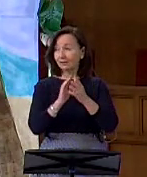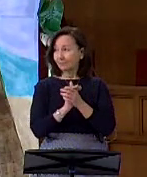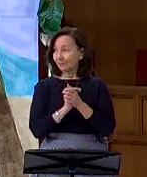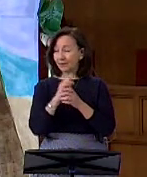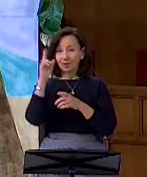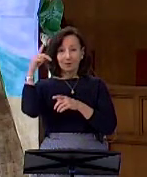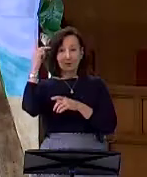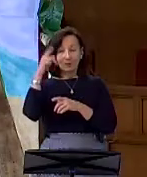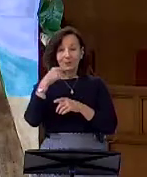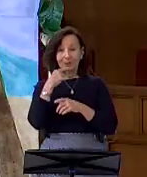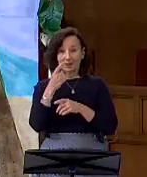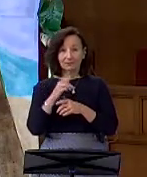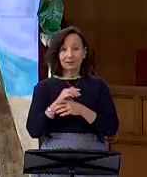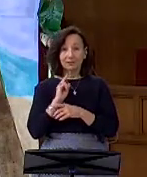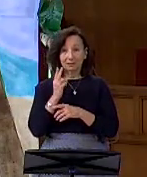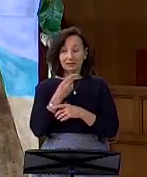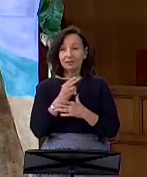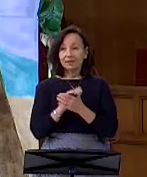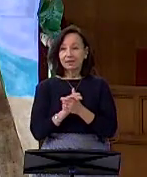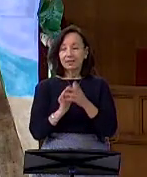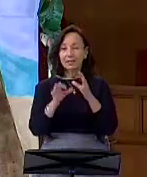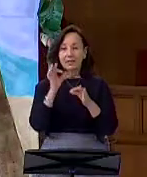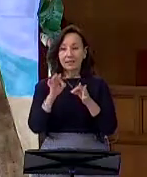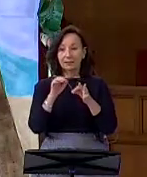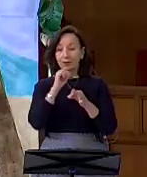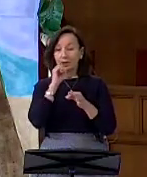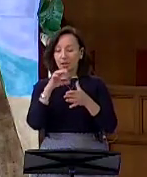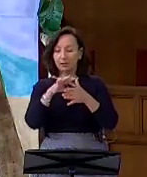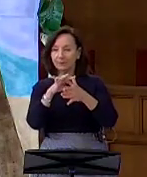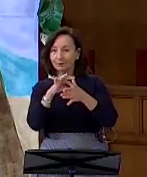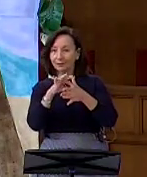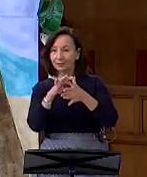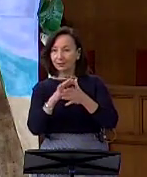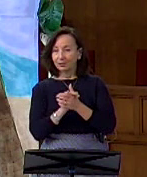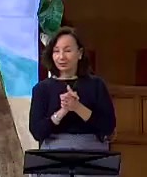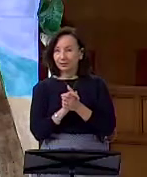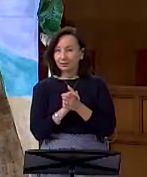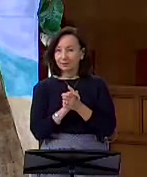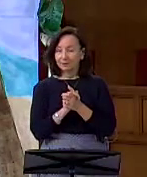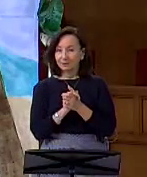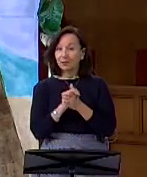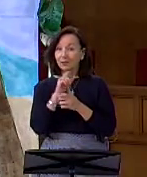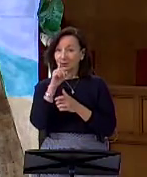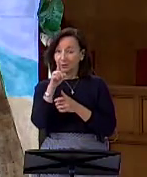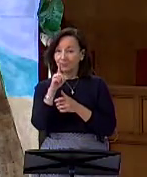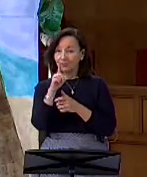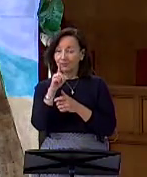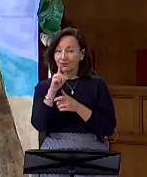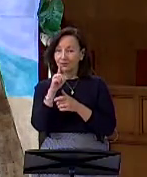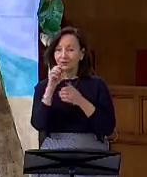Paul tells us simply, if you are not of the flesh, you are of the Spirit.